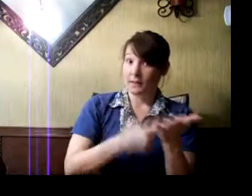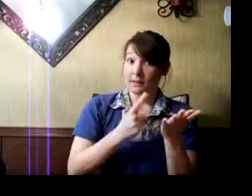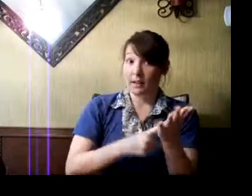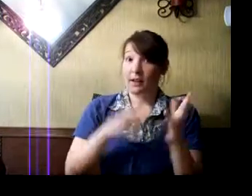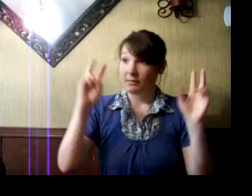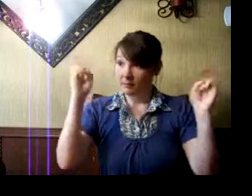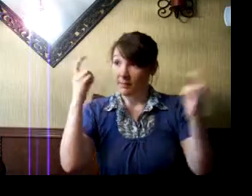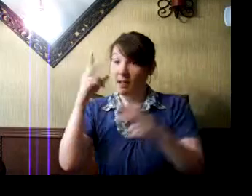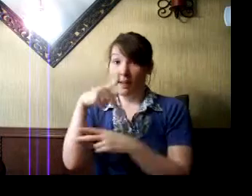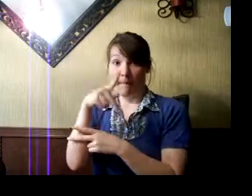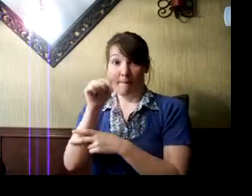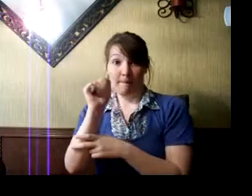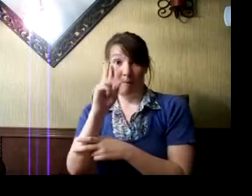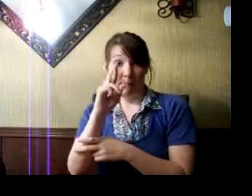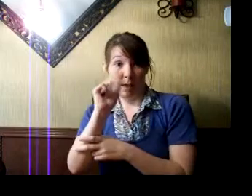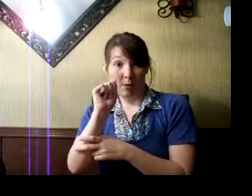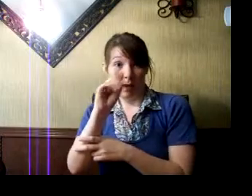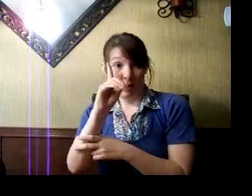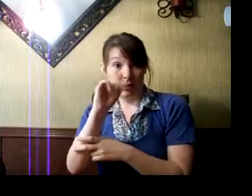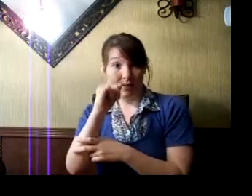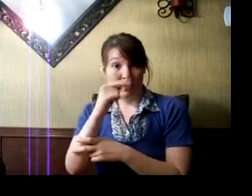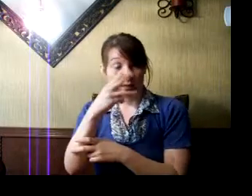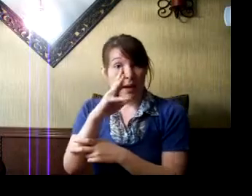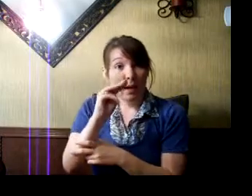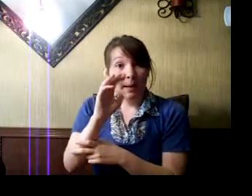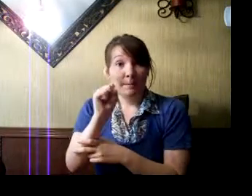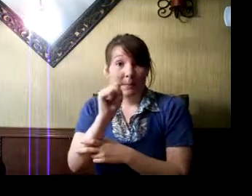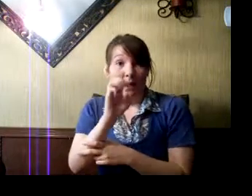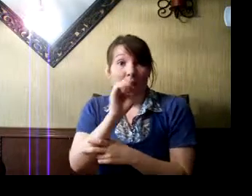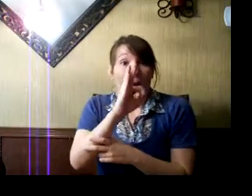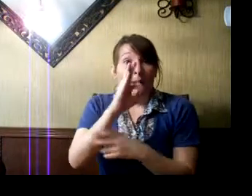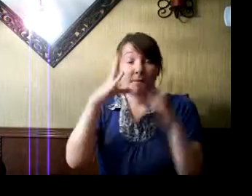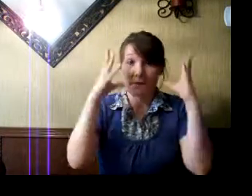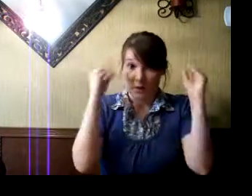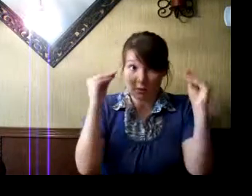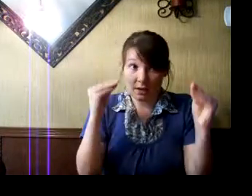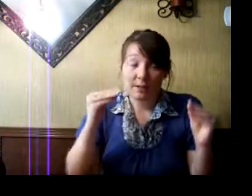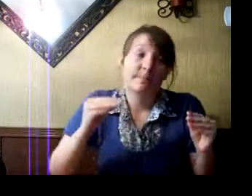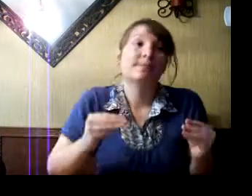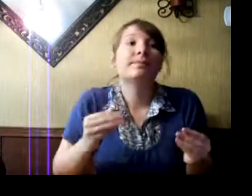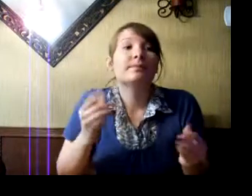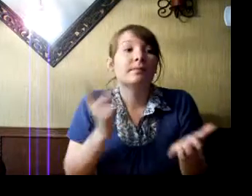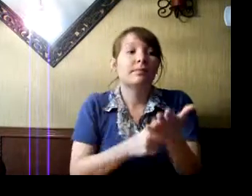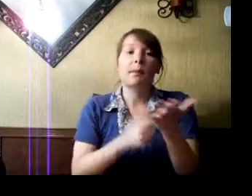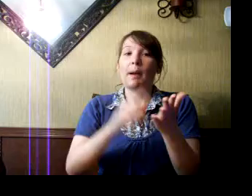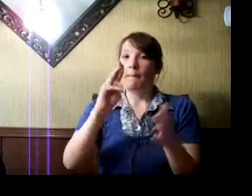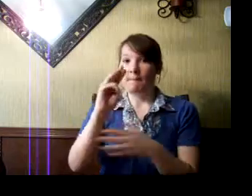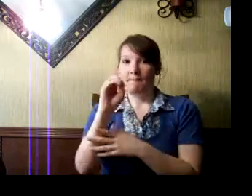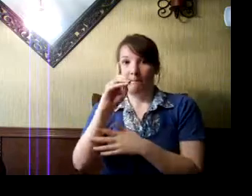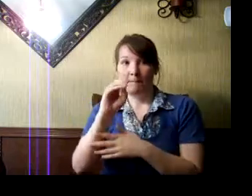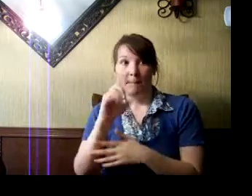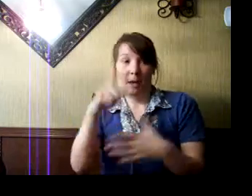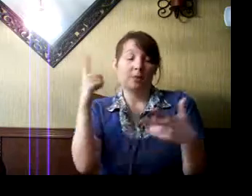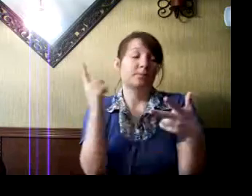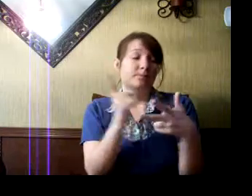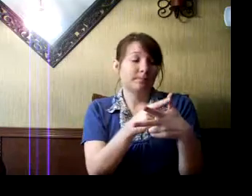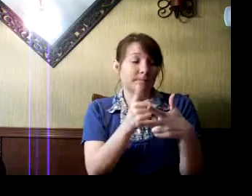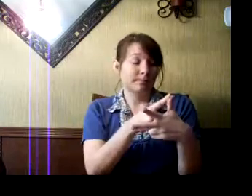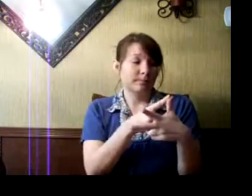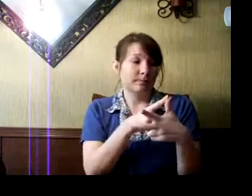instruction. We had considered the incidental model and the skills directed model. This morning, I want to